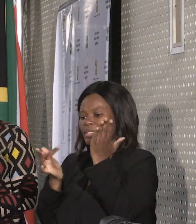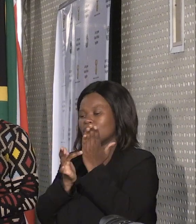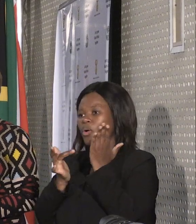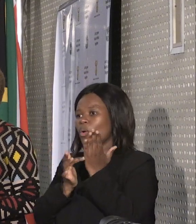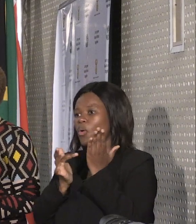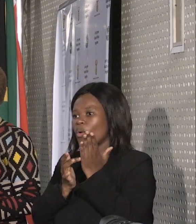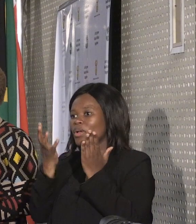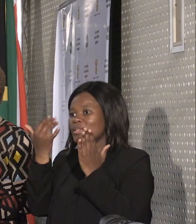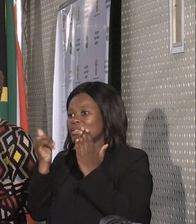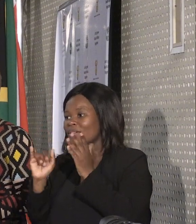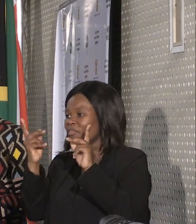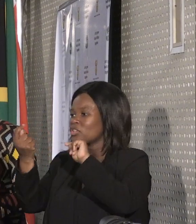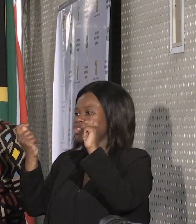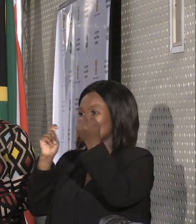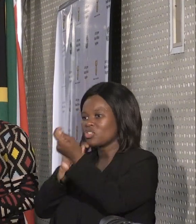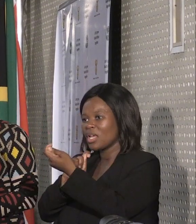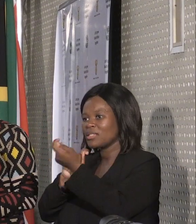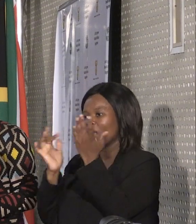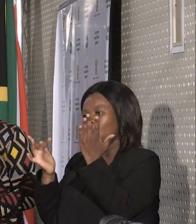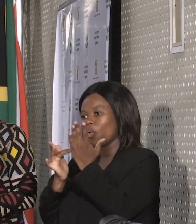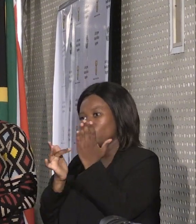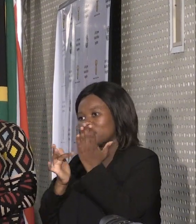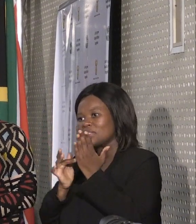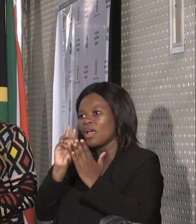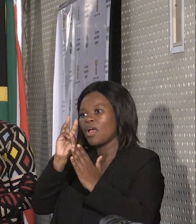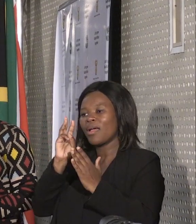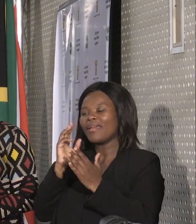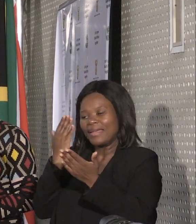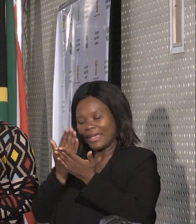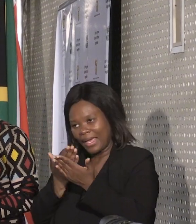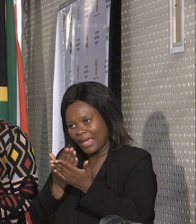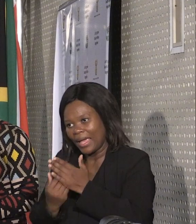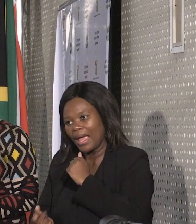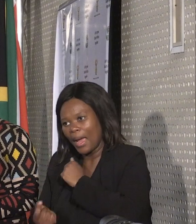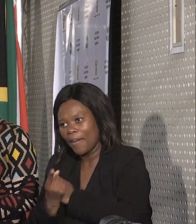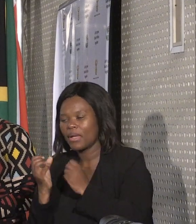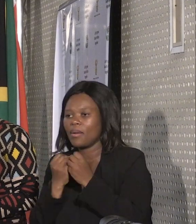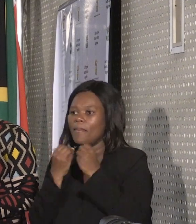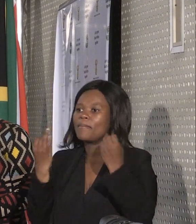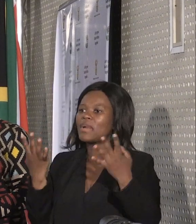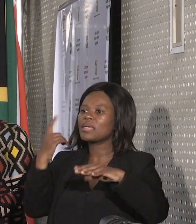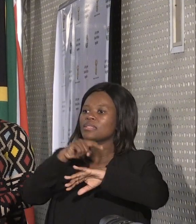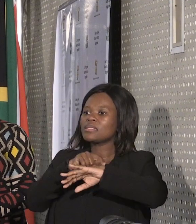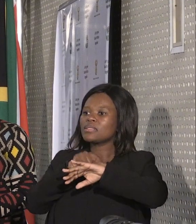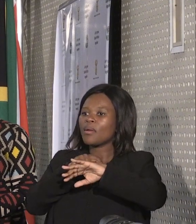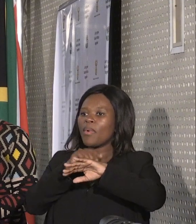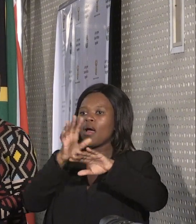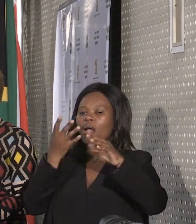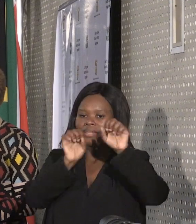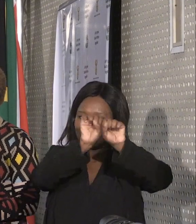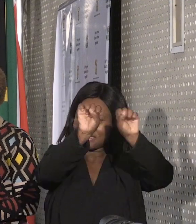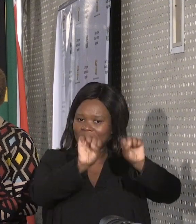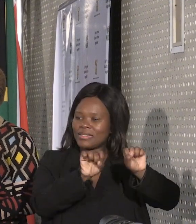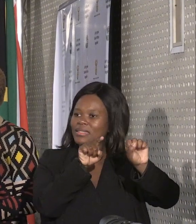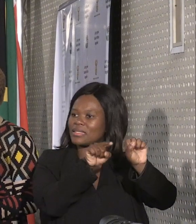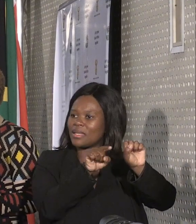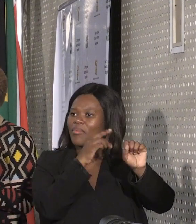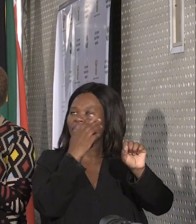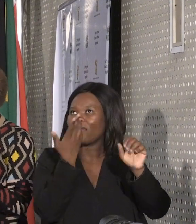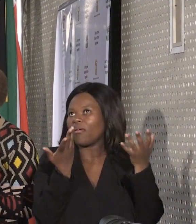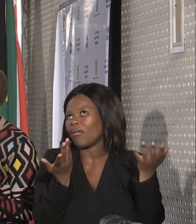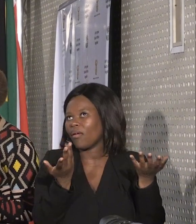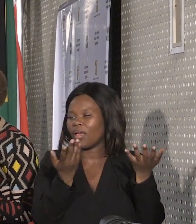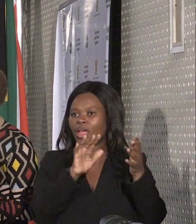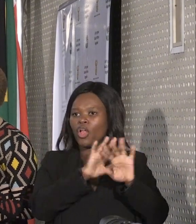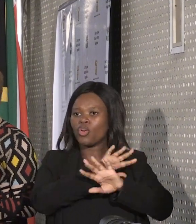itechnology, mayezoshintsha itechnology, kuyowenzeka enkathini eningi ukuthi isystem vele ingabi